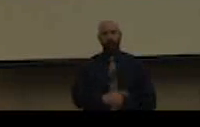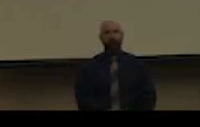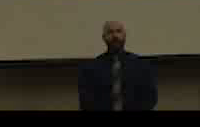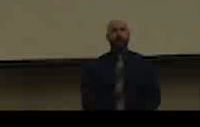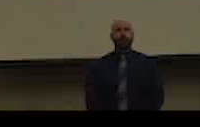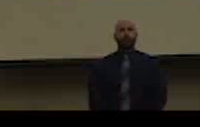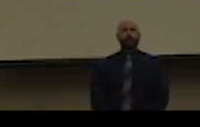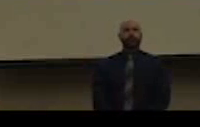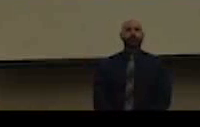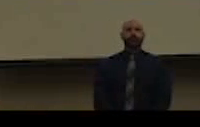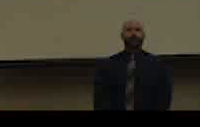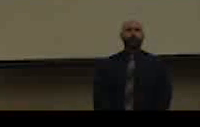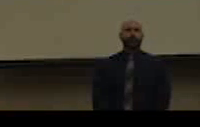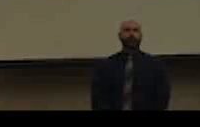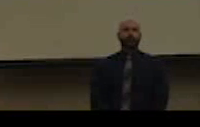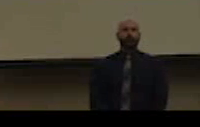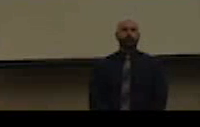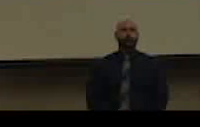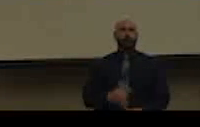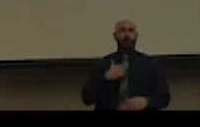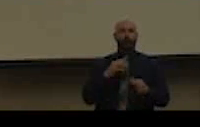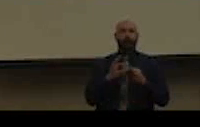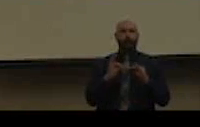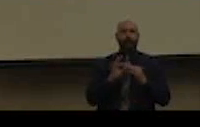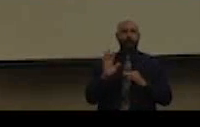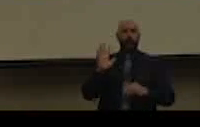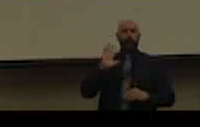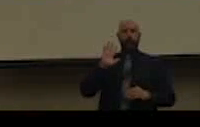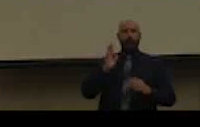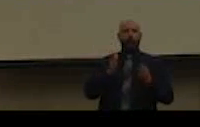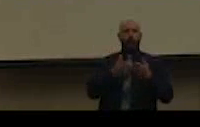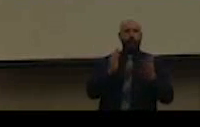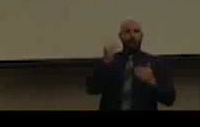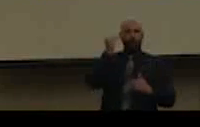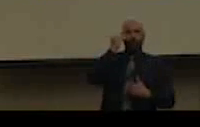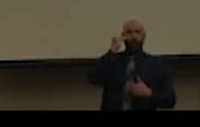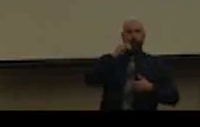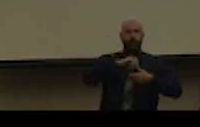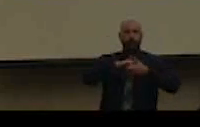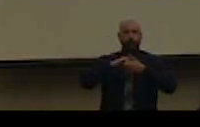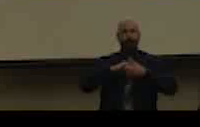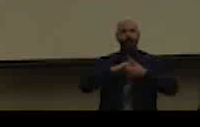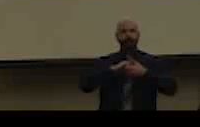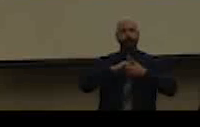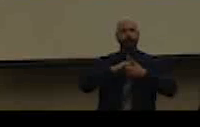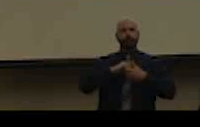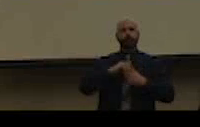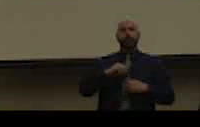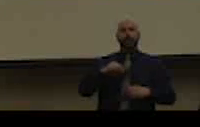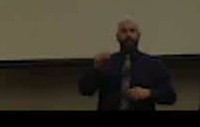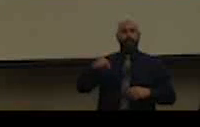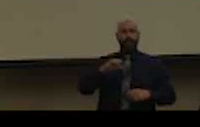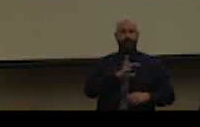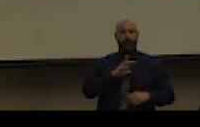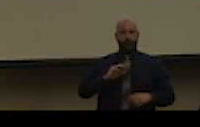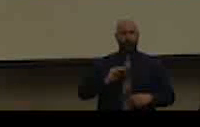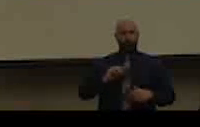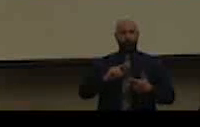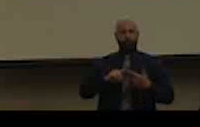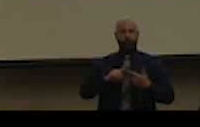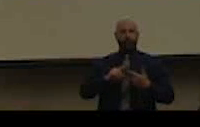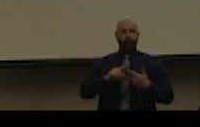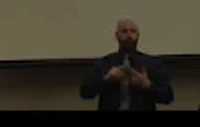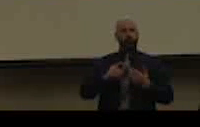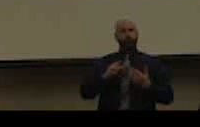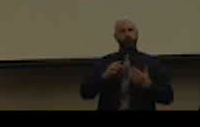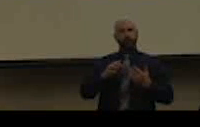before, I think the public awareness and collaboration, whether it's specifically discussed or not, is the undertone of all of this. This commission is tasked with coming up with